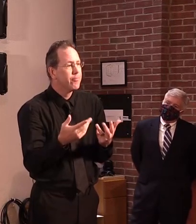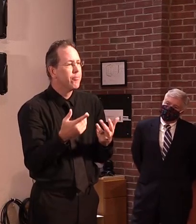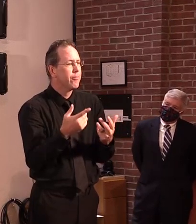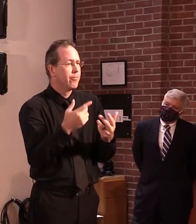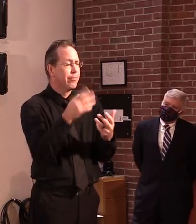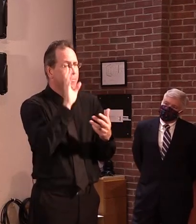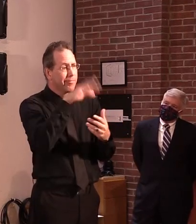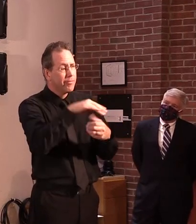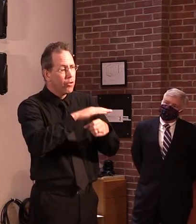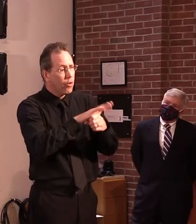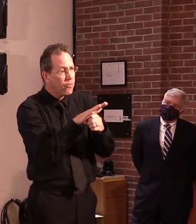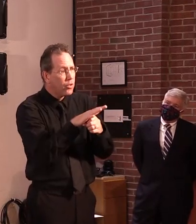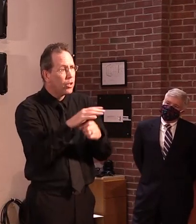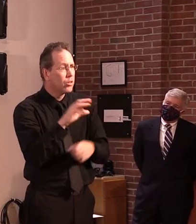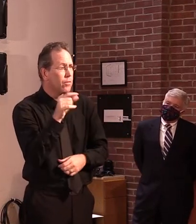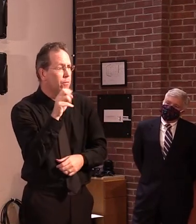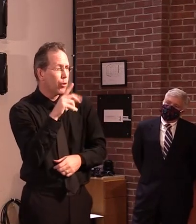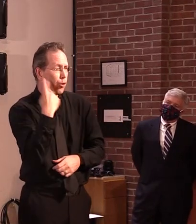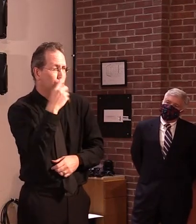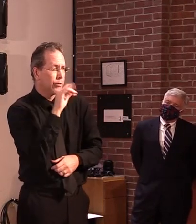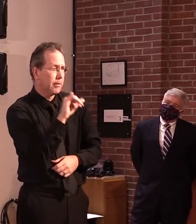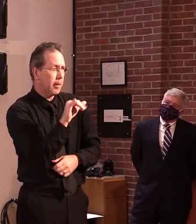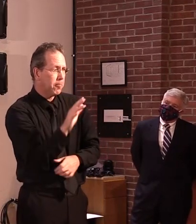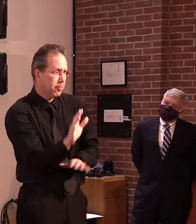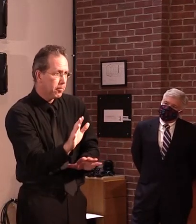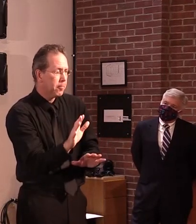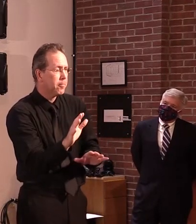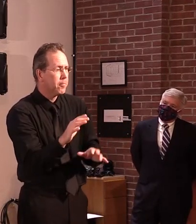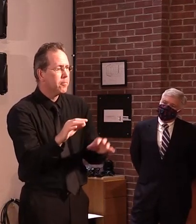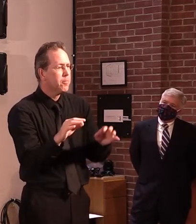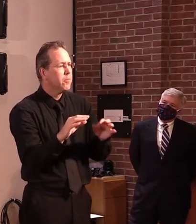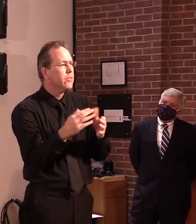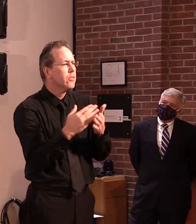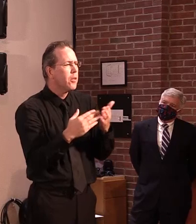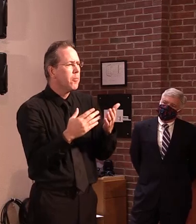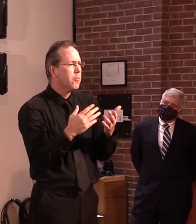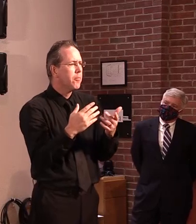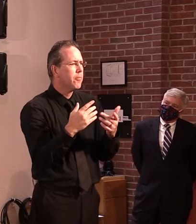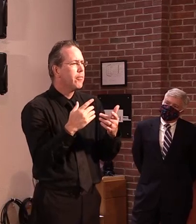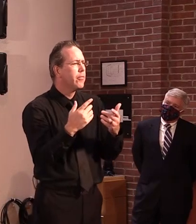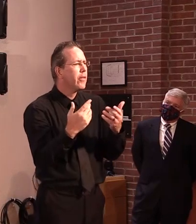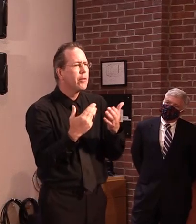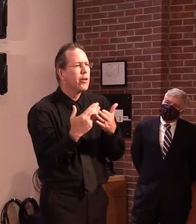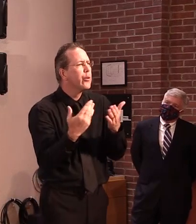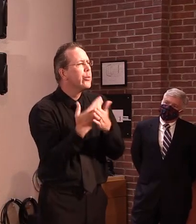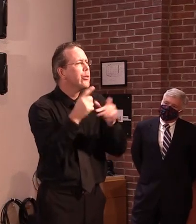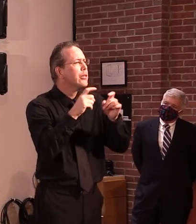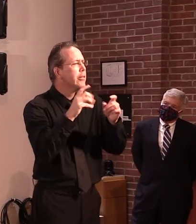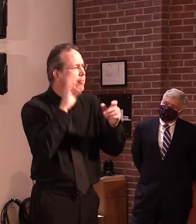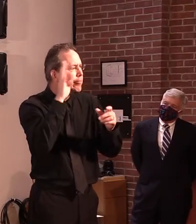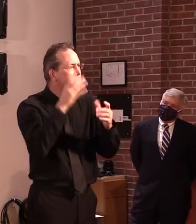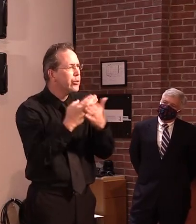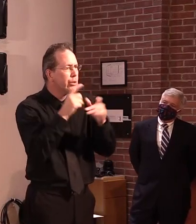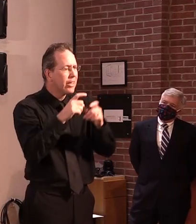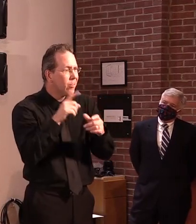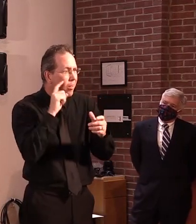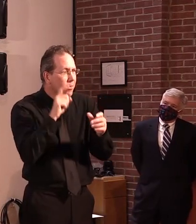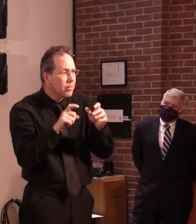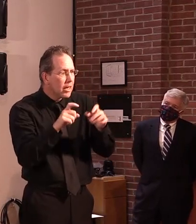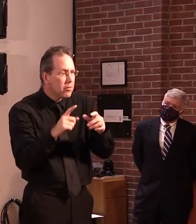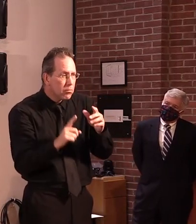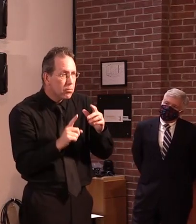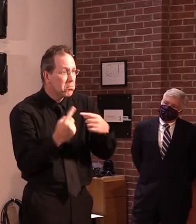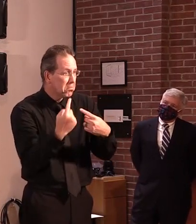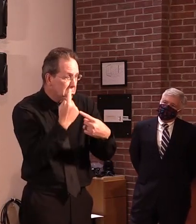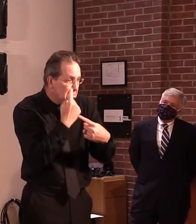are developing new tests that could test for both diagnoses at the same time. And